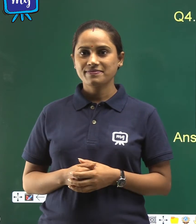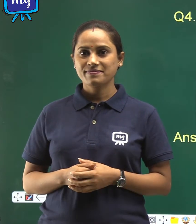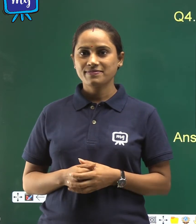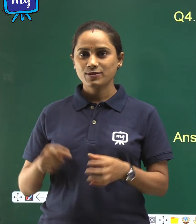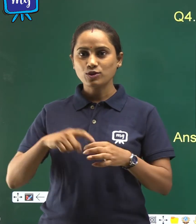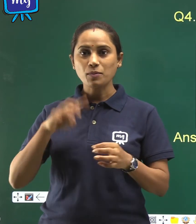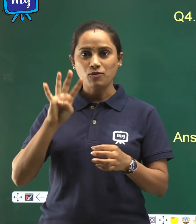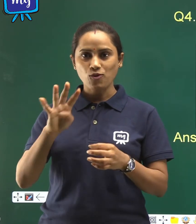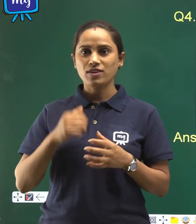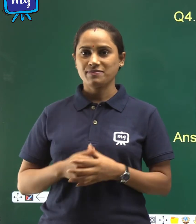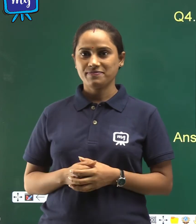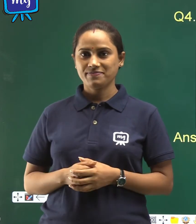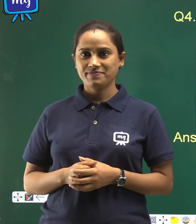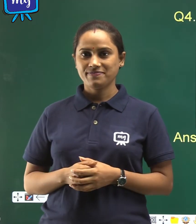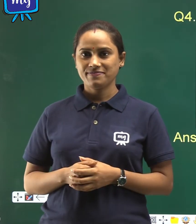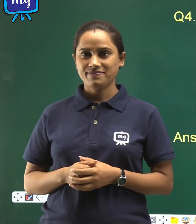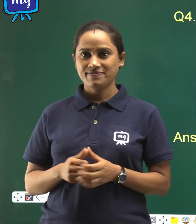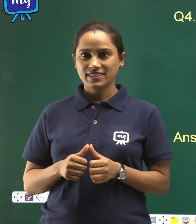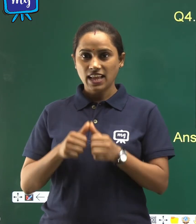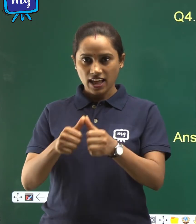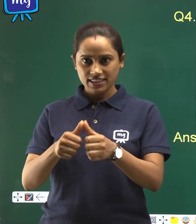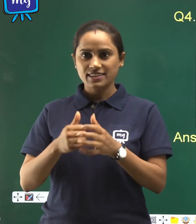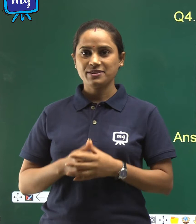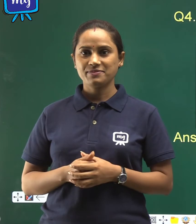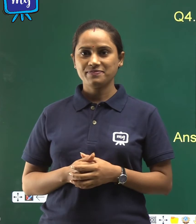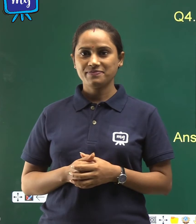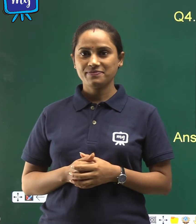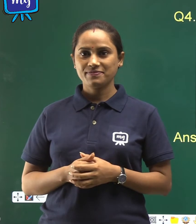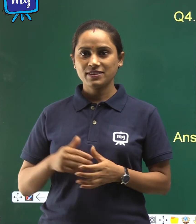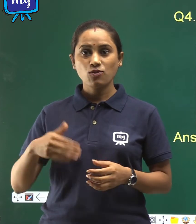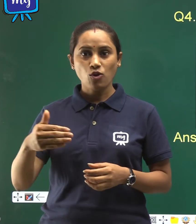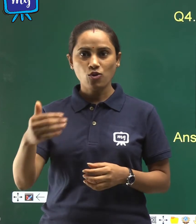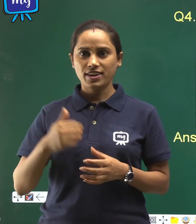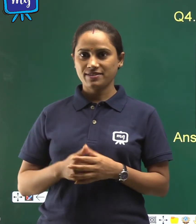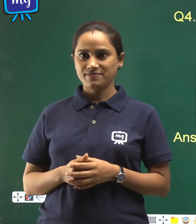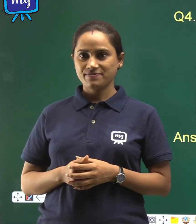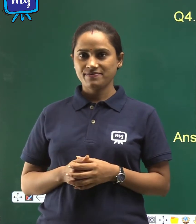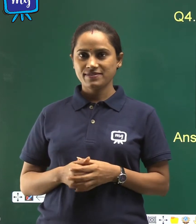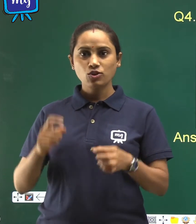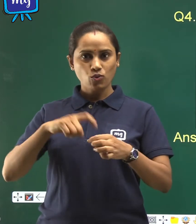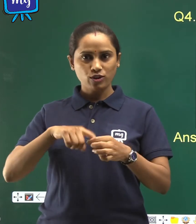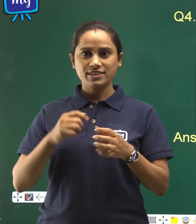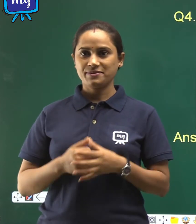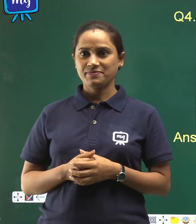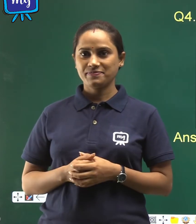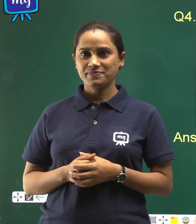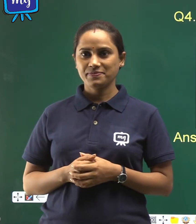Question number 4, answer the following